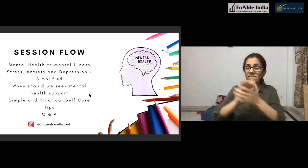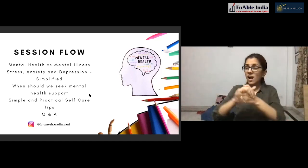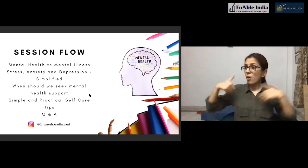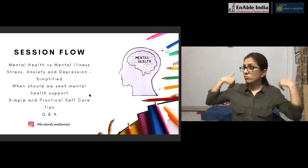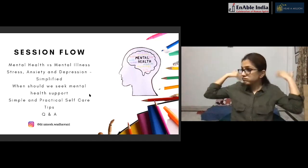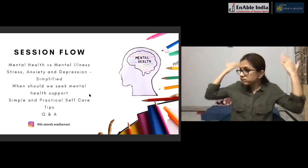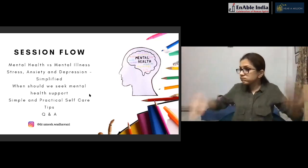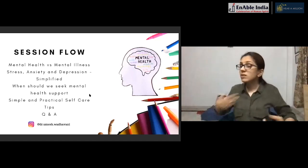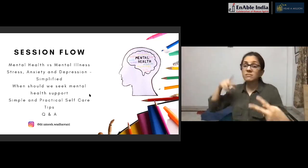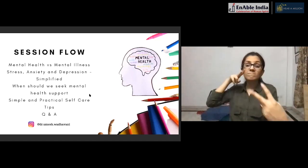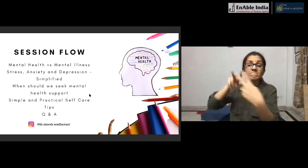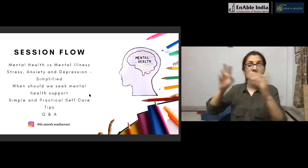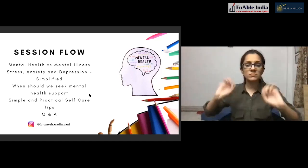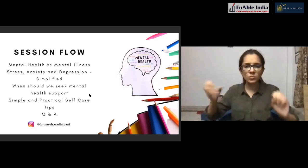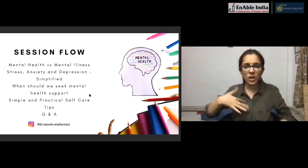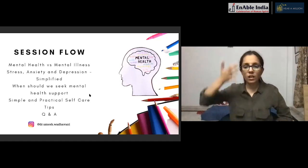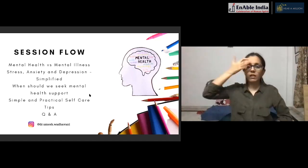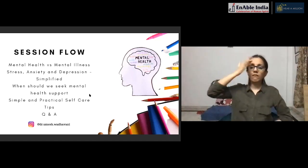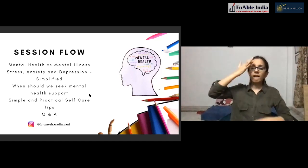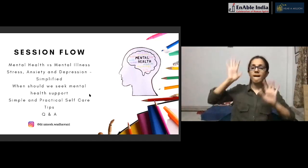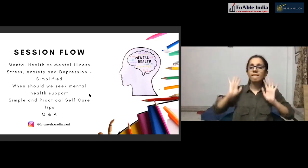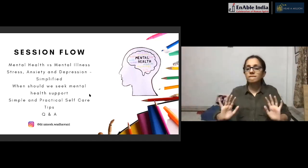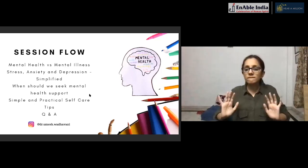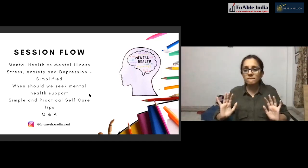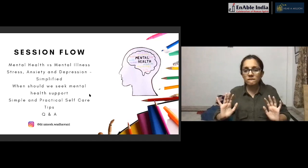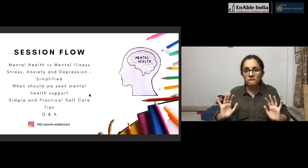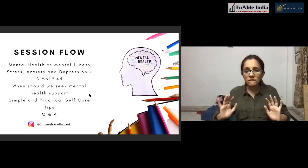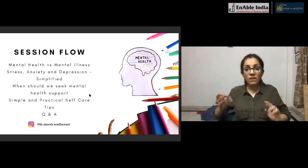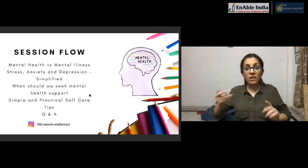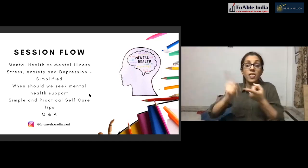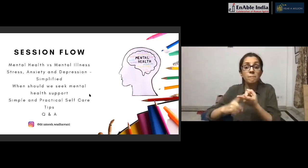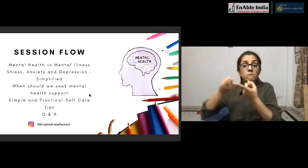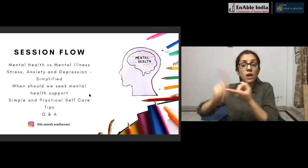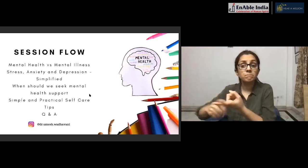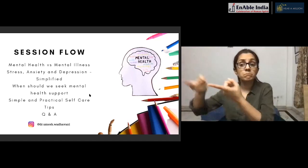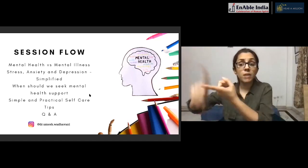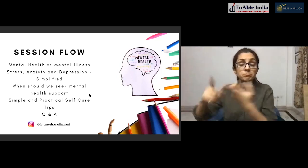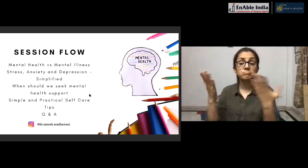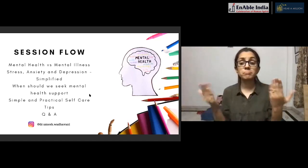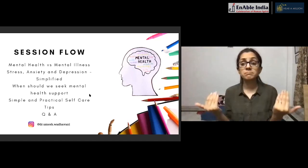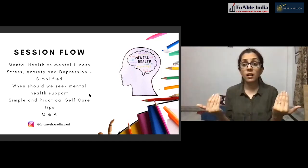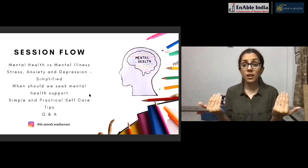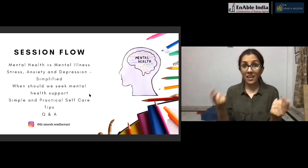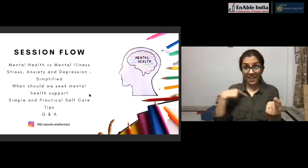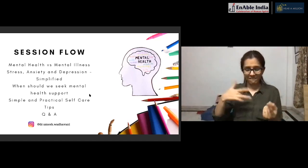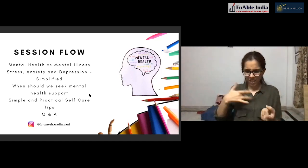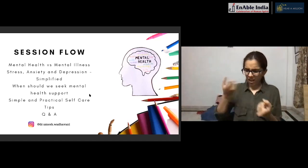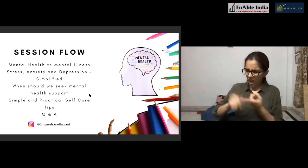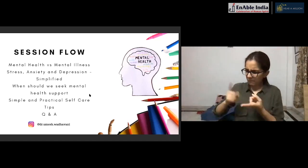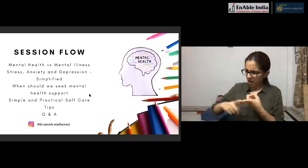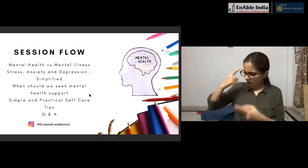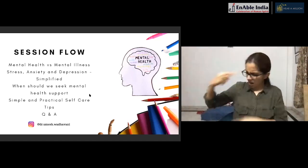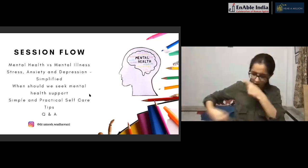so long, these are the symptoms that can happen. But that if that symptom is happening over